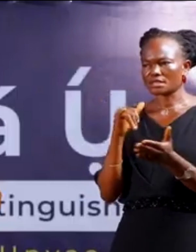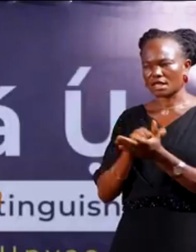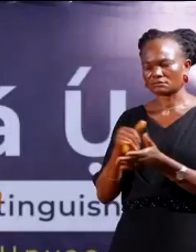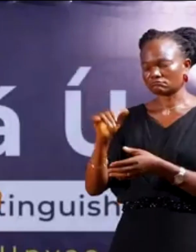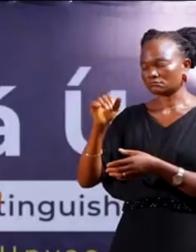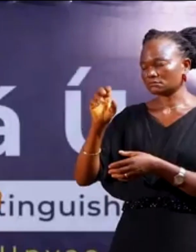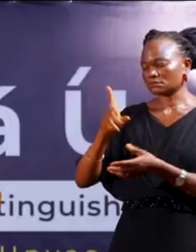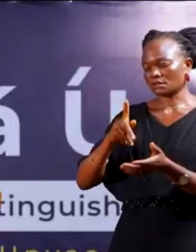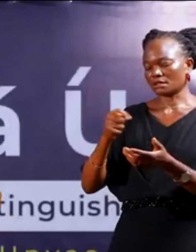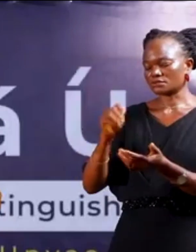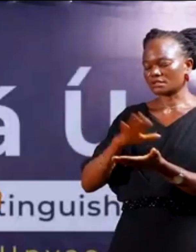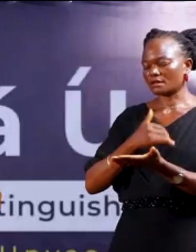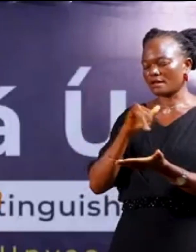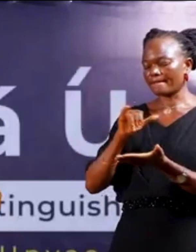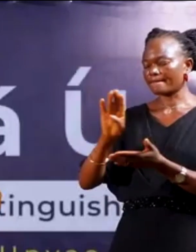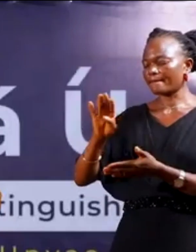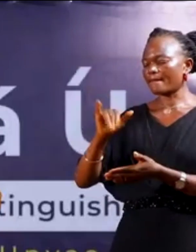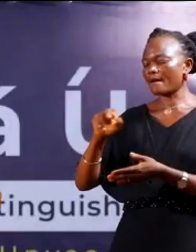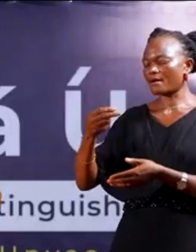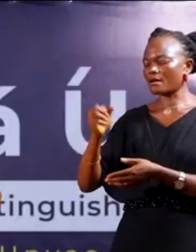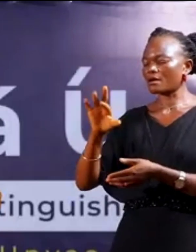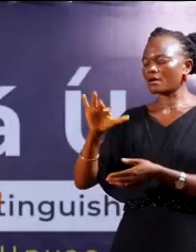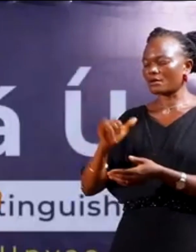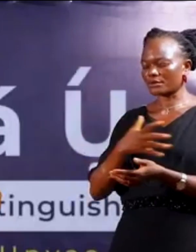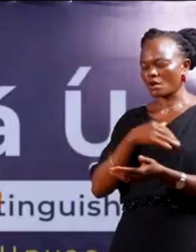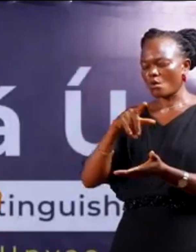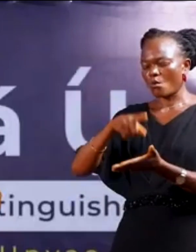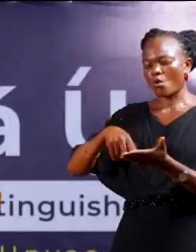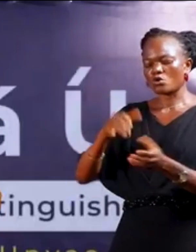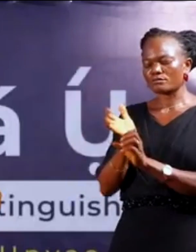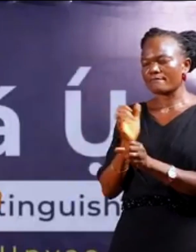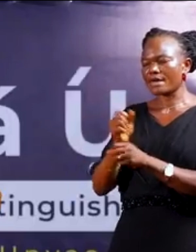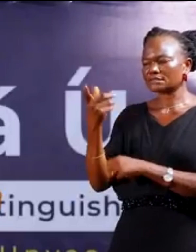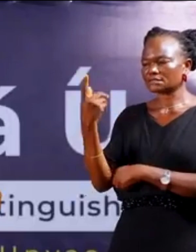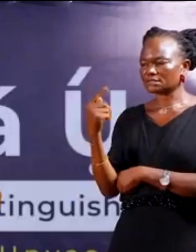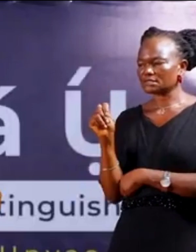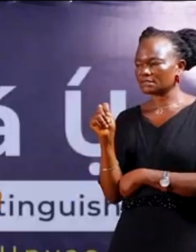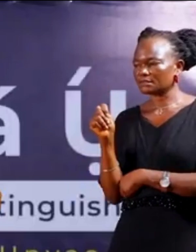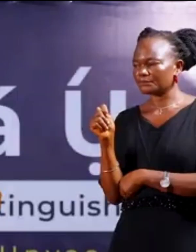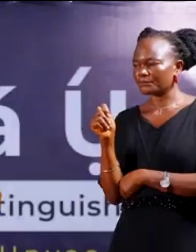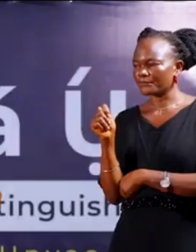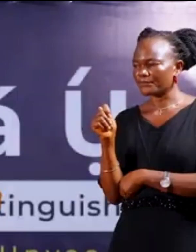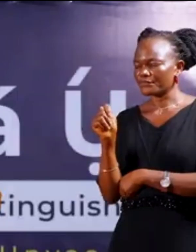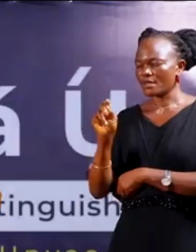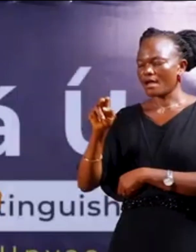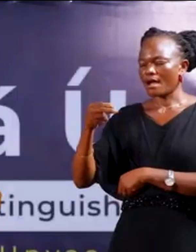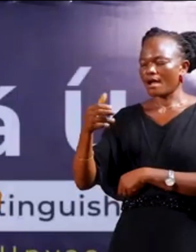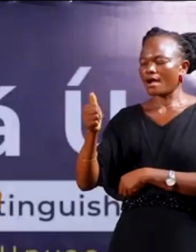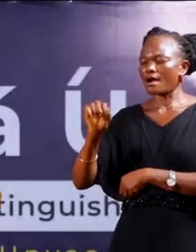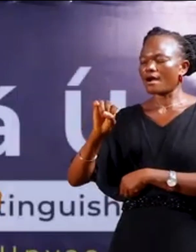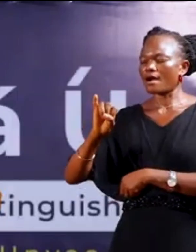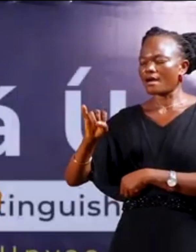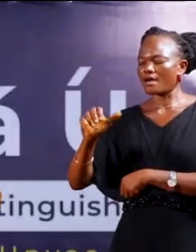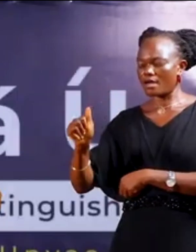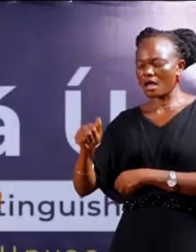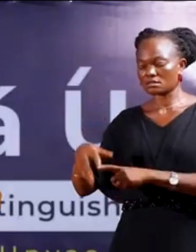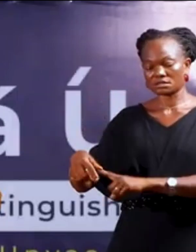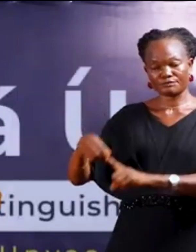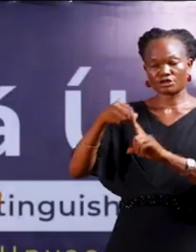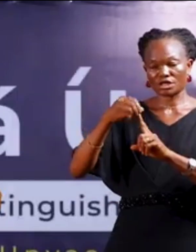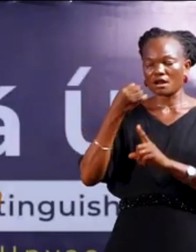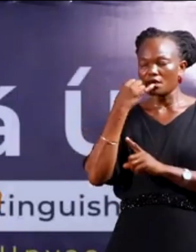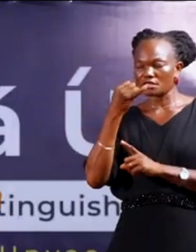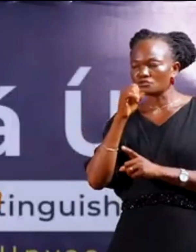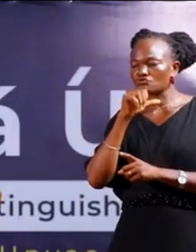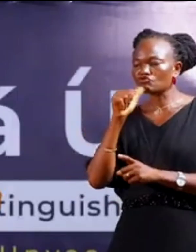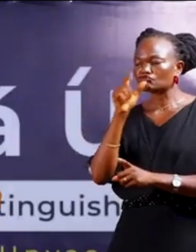Tanzania by Nyerere. What made the Ahara Declaration unique? It's